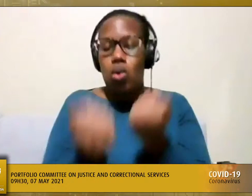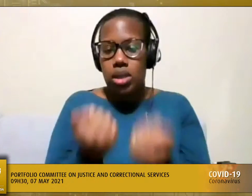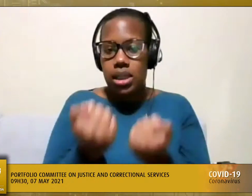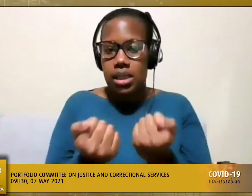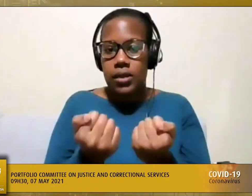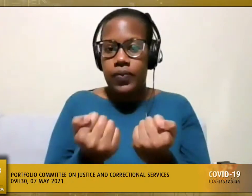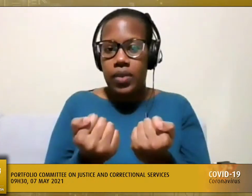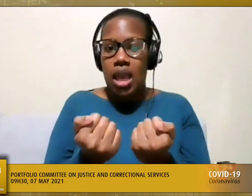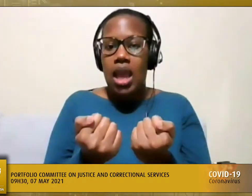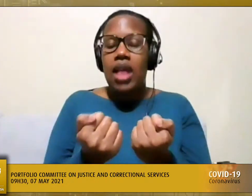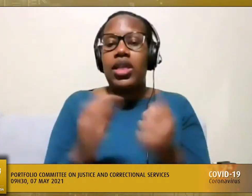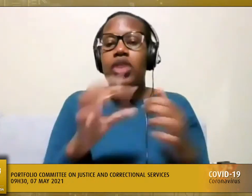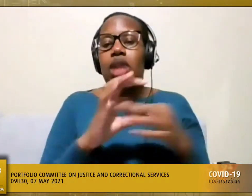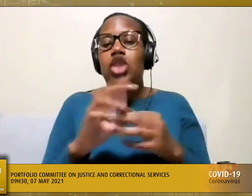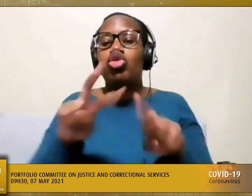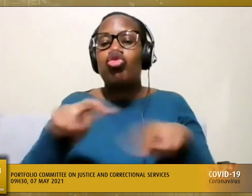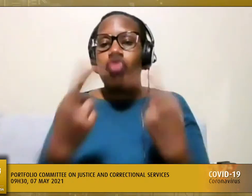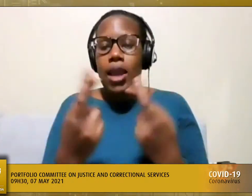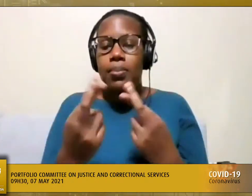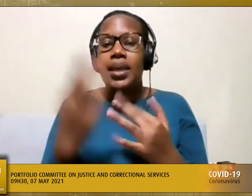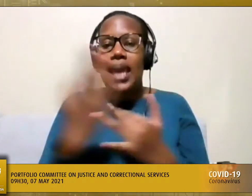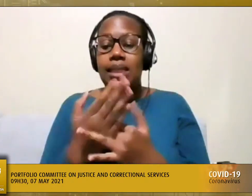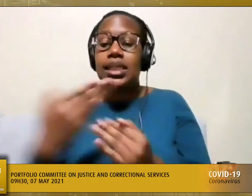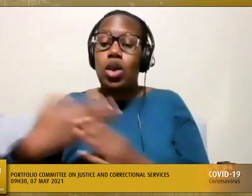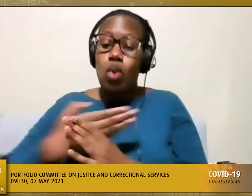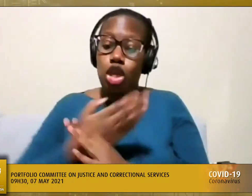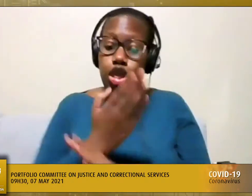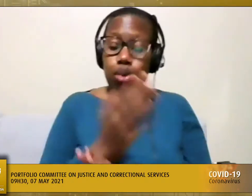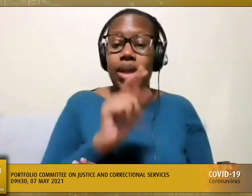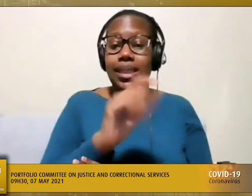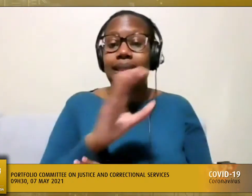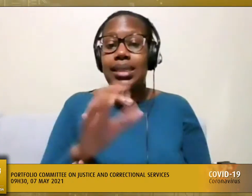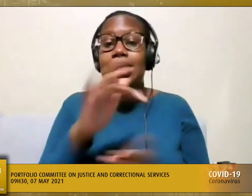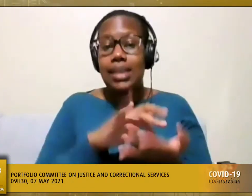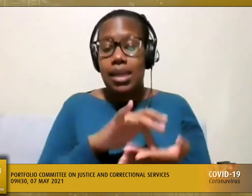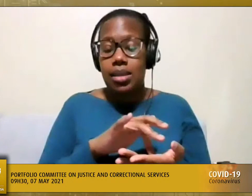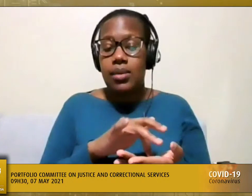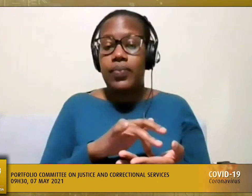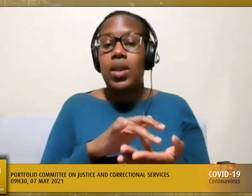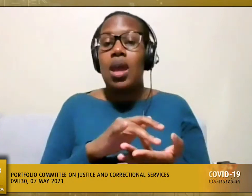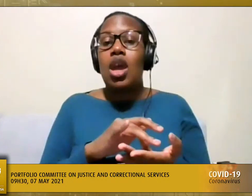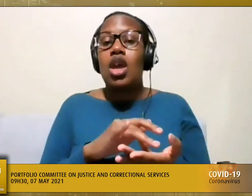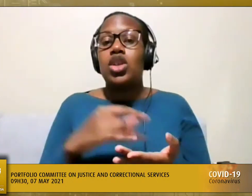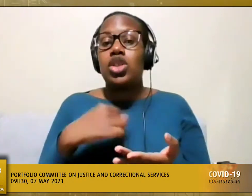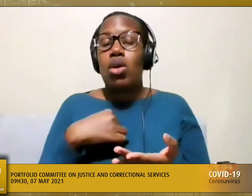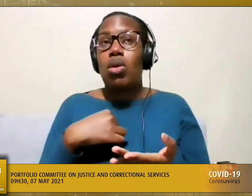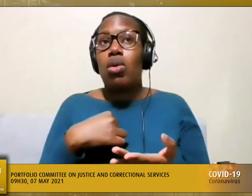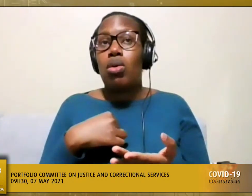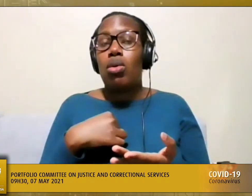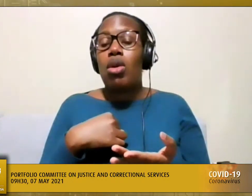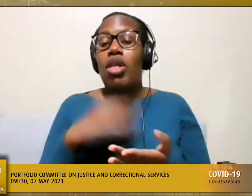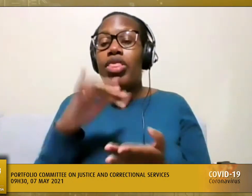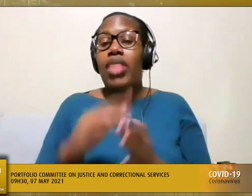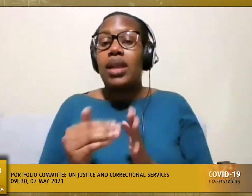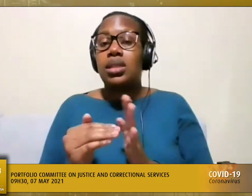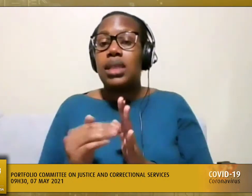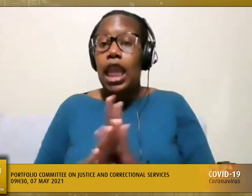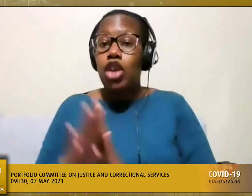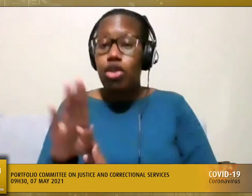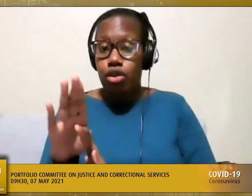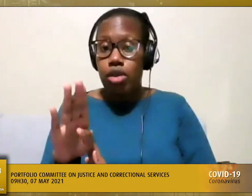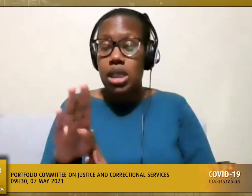rape matters that went through the TCC centers to that extent I can note that that increase was an